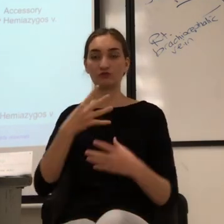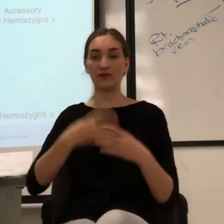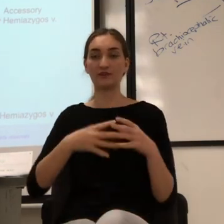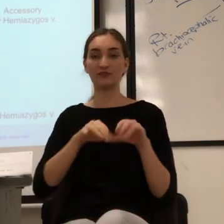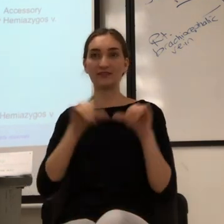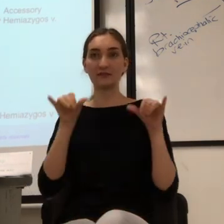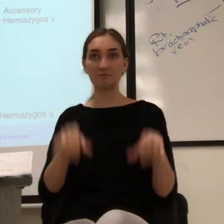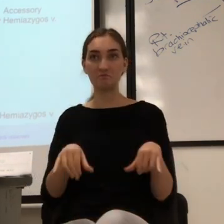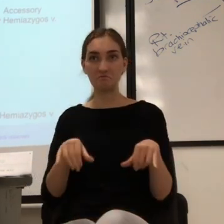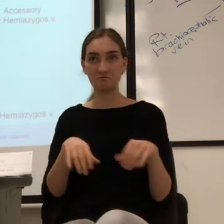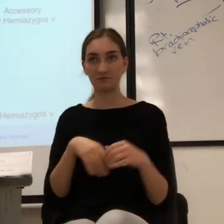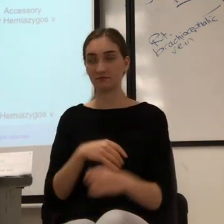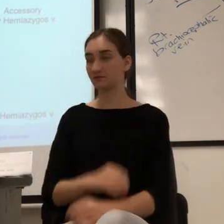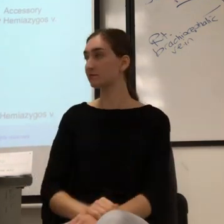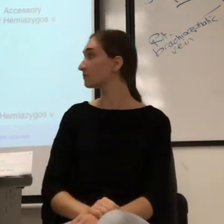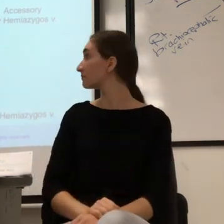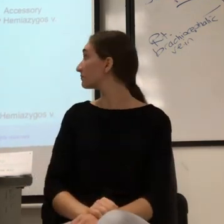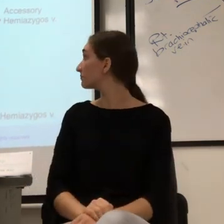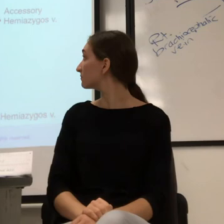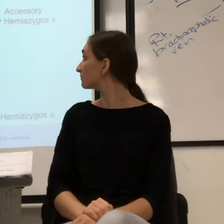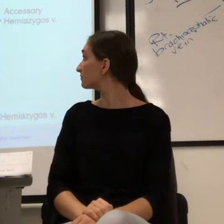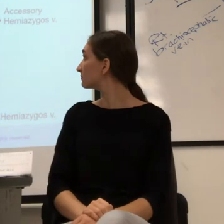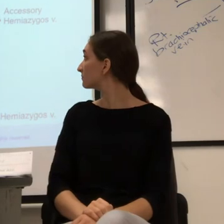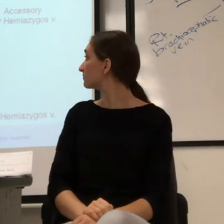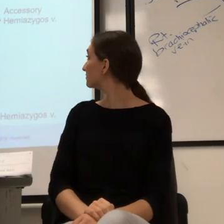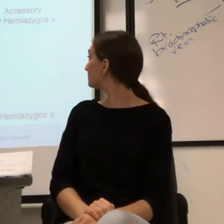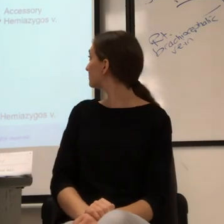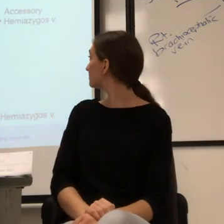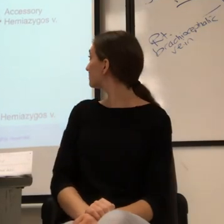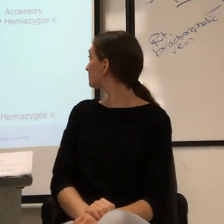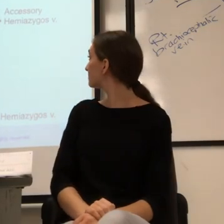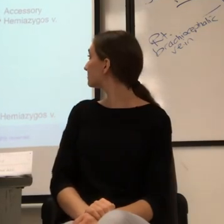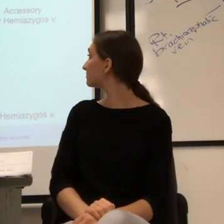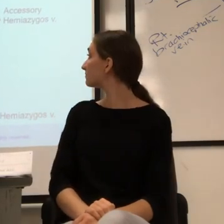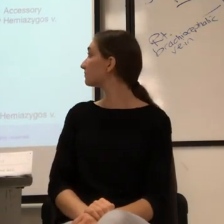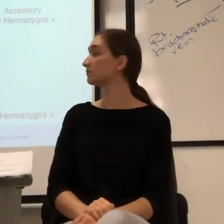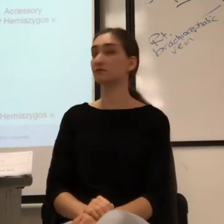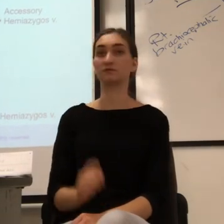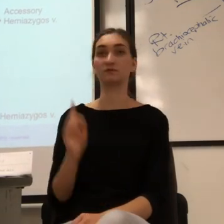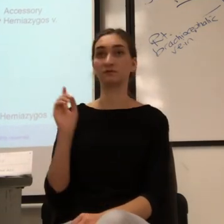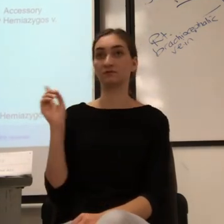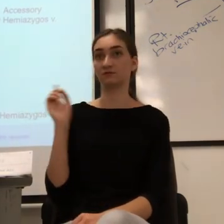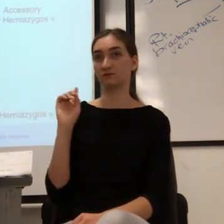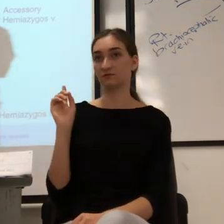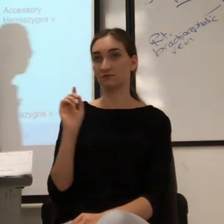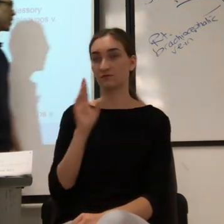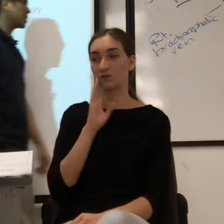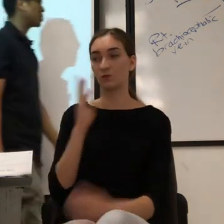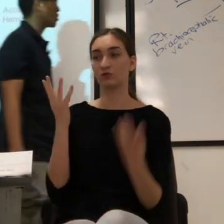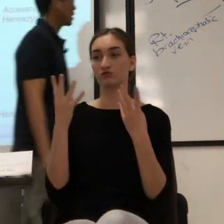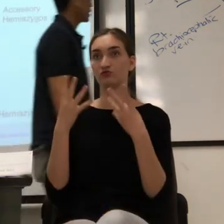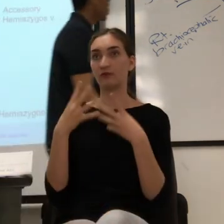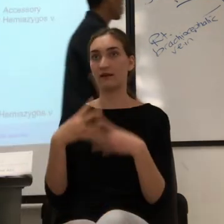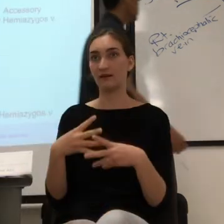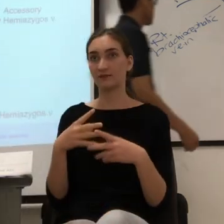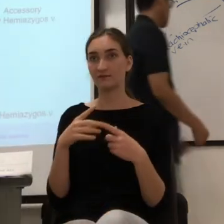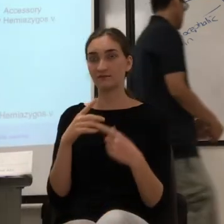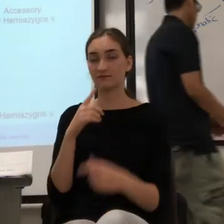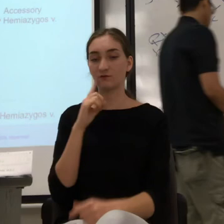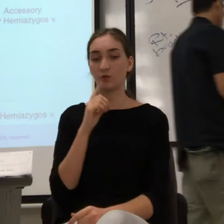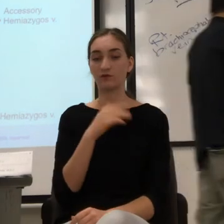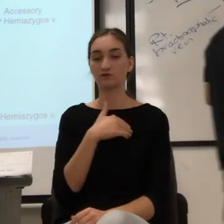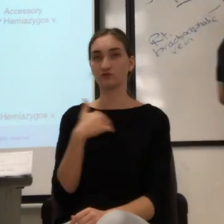hemiazygos. They're going to drain right into superior vena cava. So note that. For chest drainage.